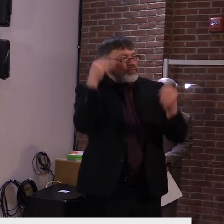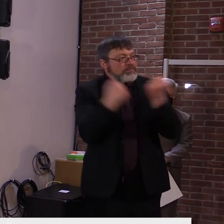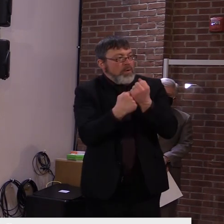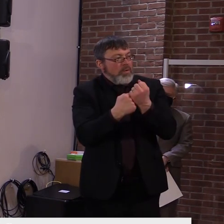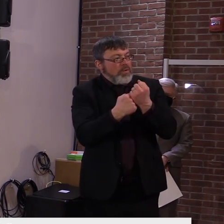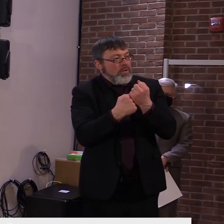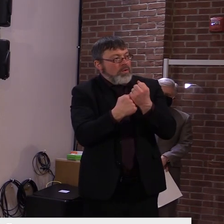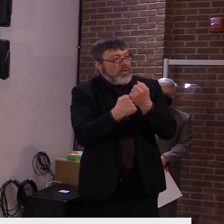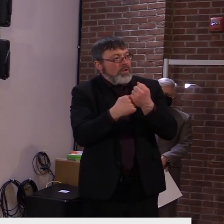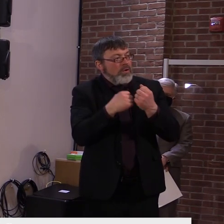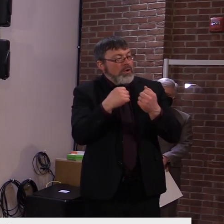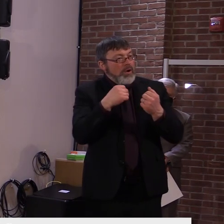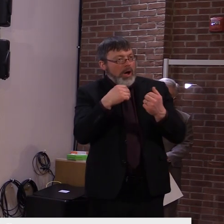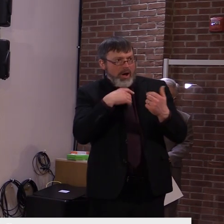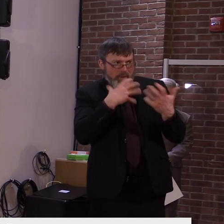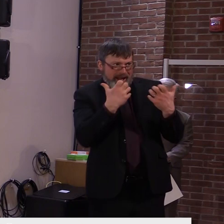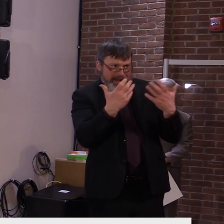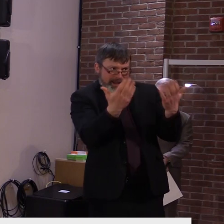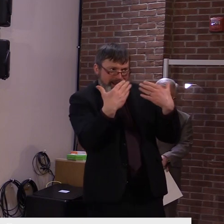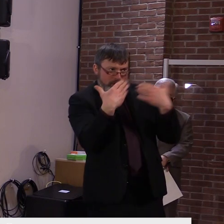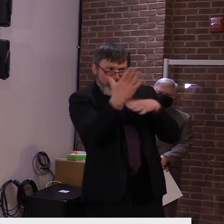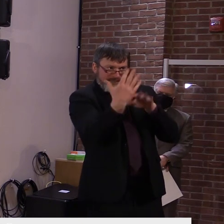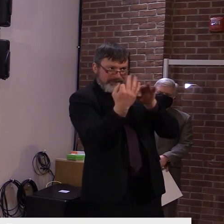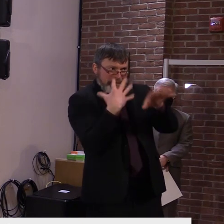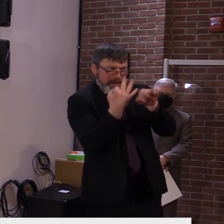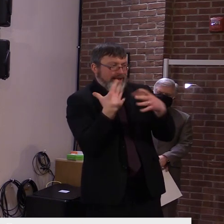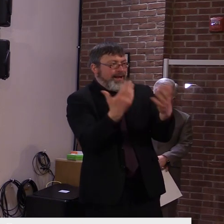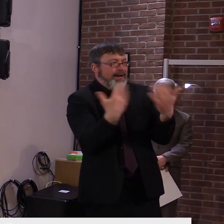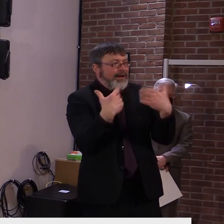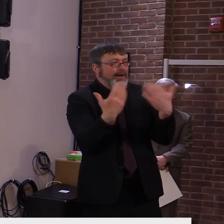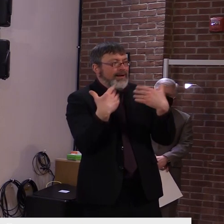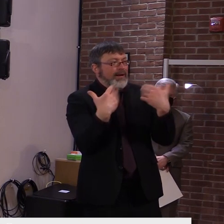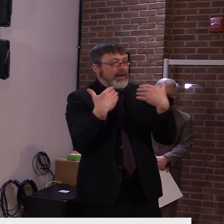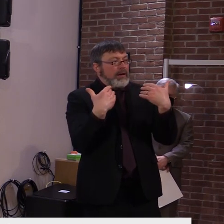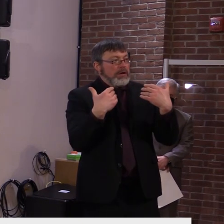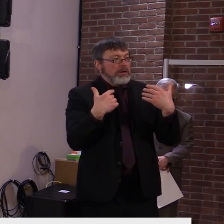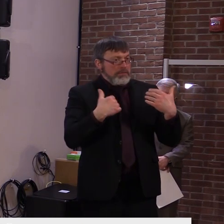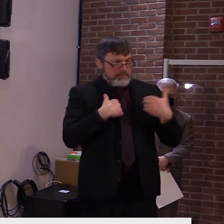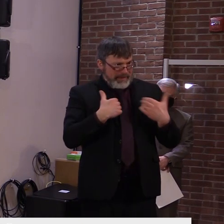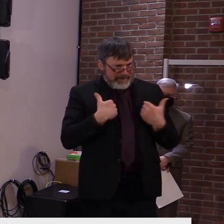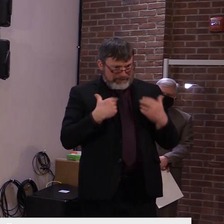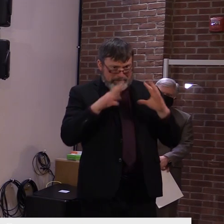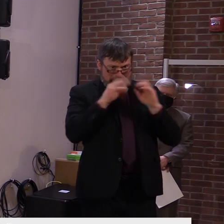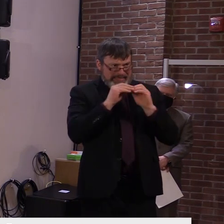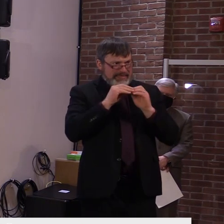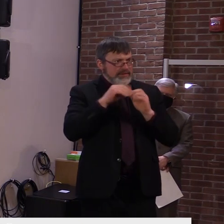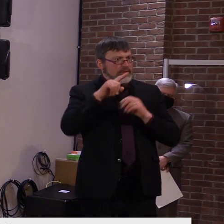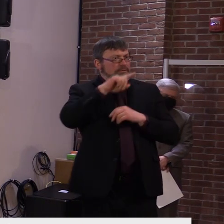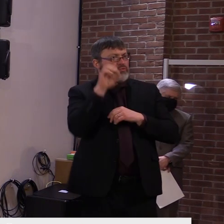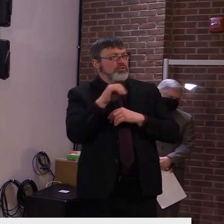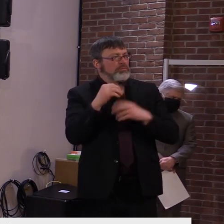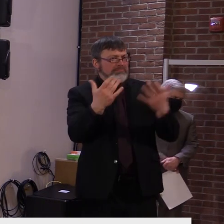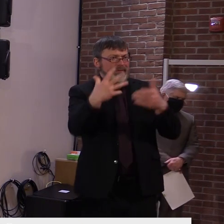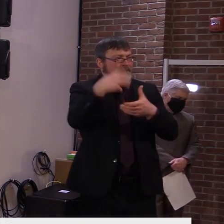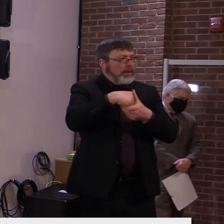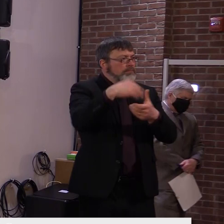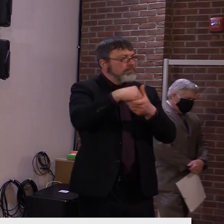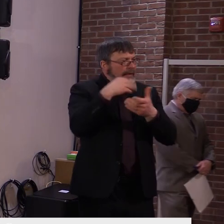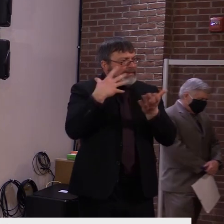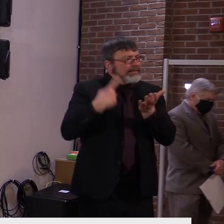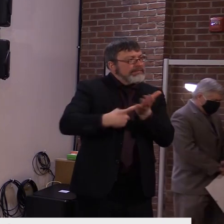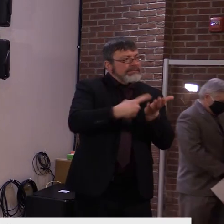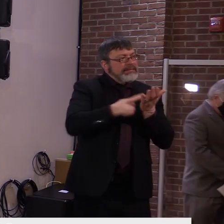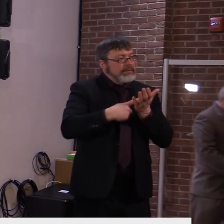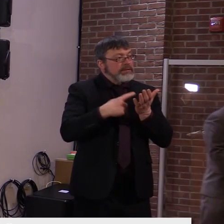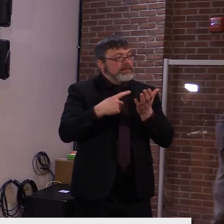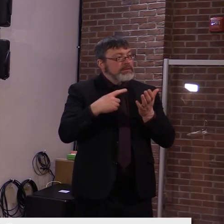conversation at school board meetings and so forth, to ensure that the districts are doing their best not only for their staff